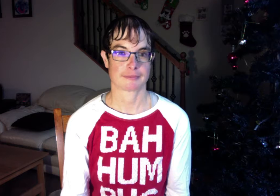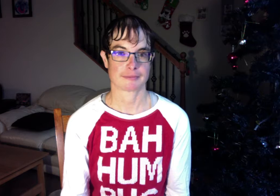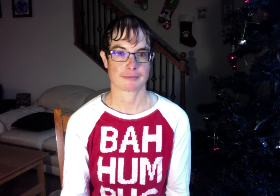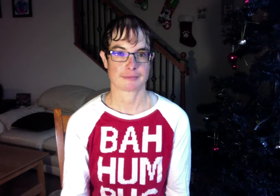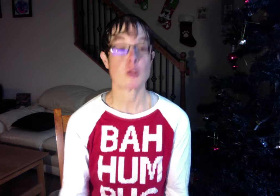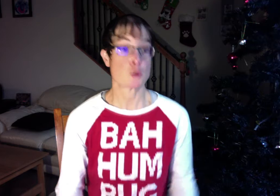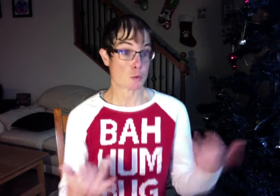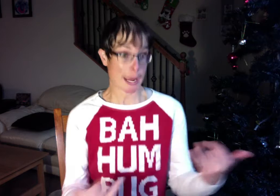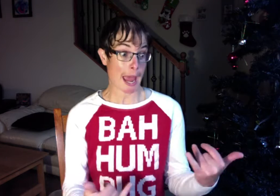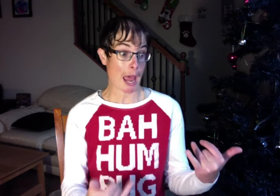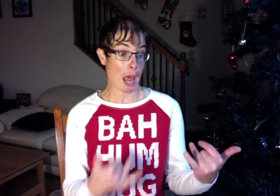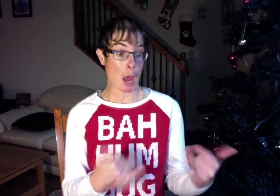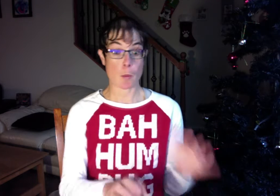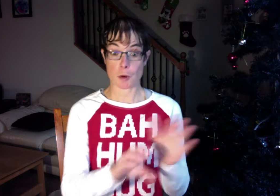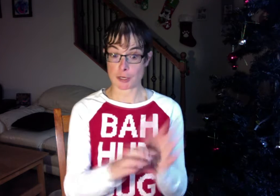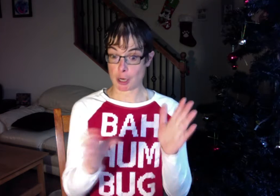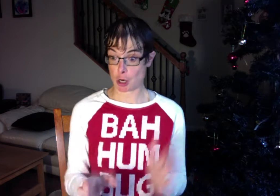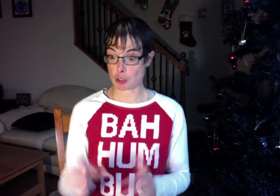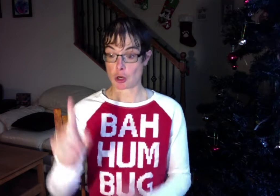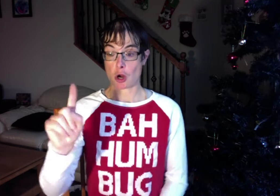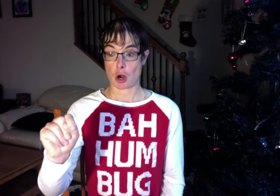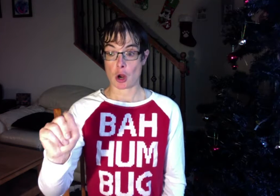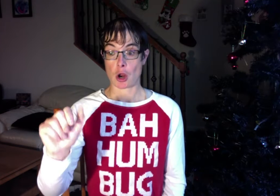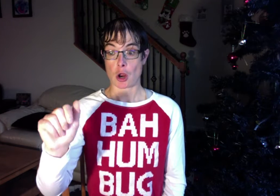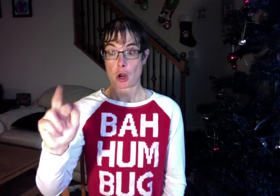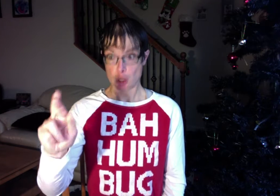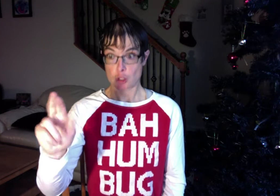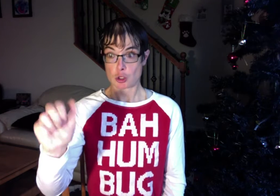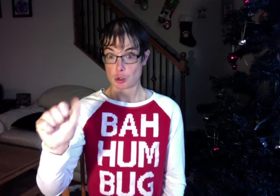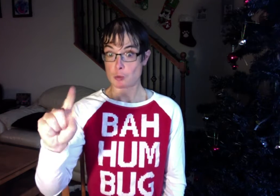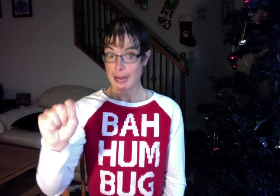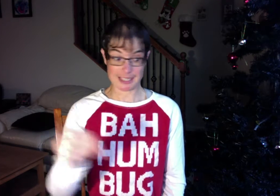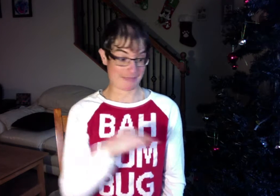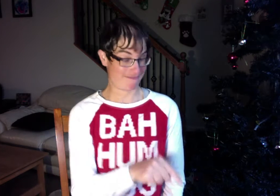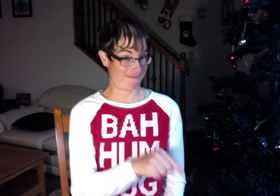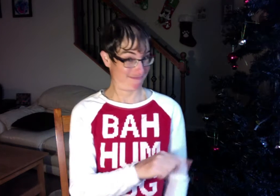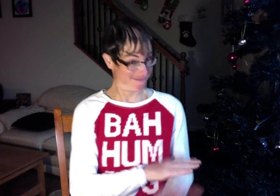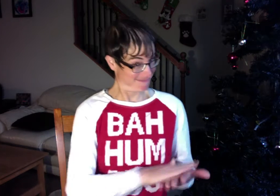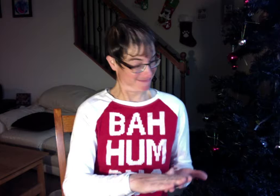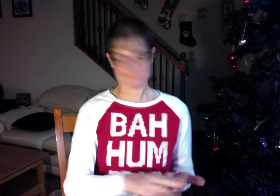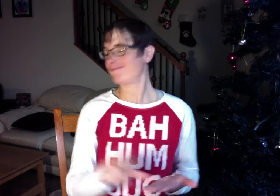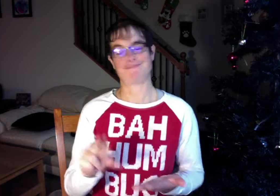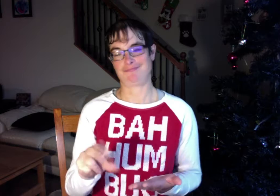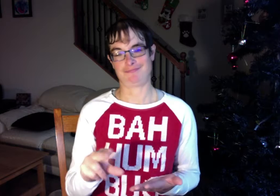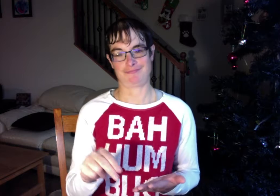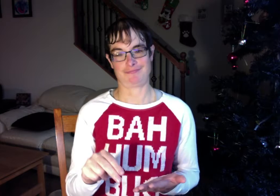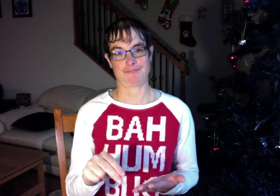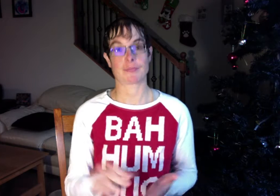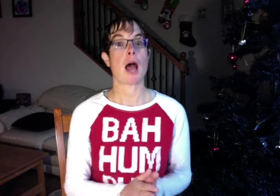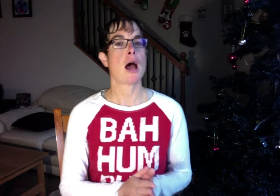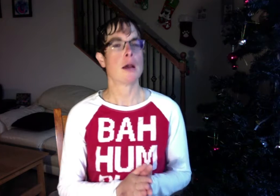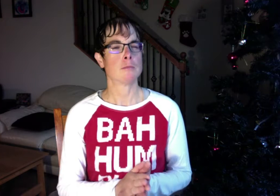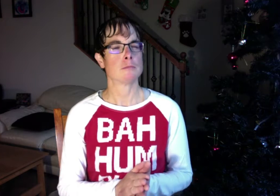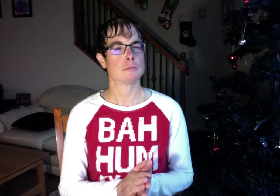When I read this story earlier before, as soon as I got to this part, it reminded me of another story that we read very